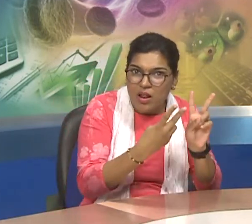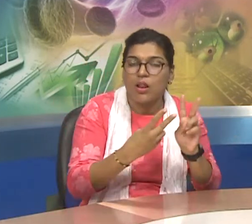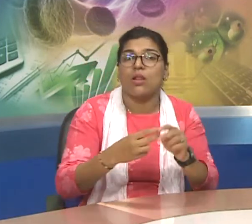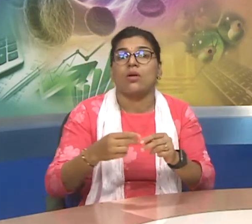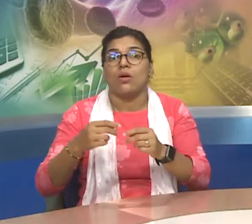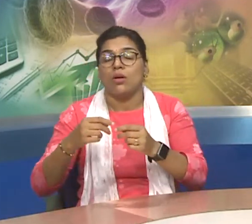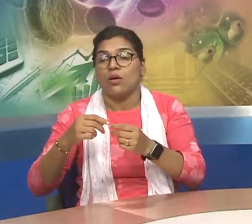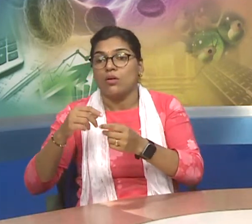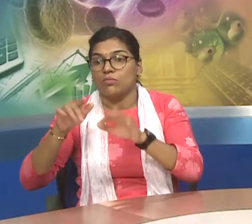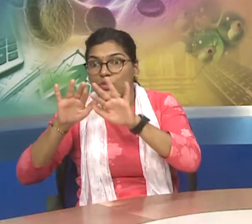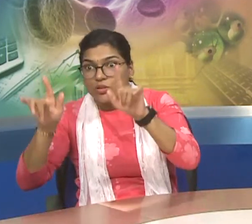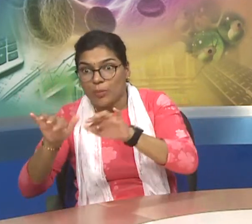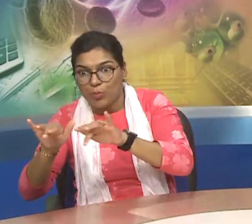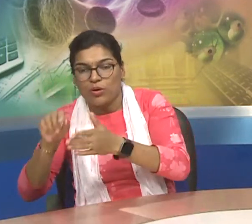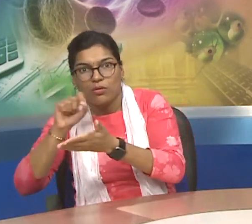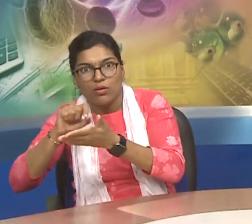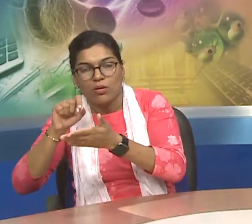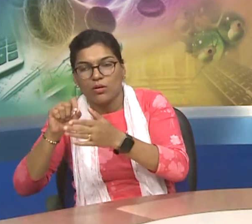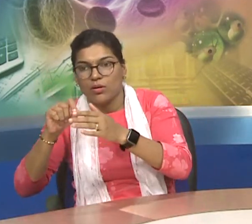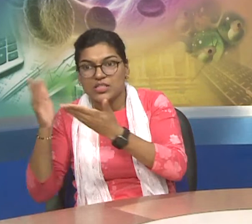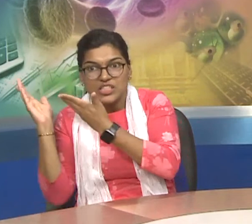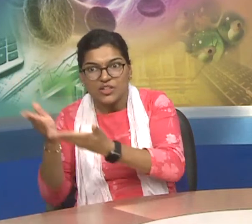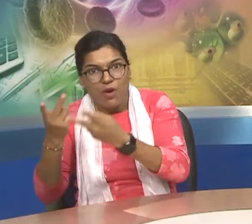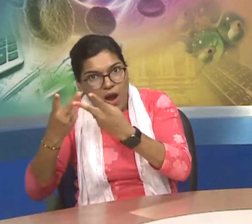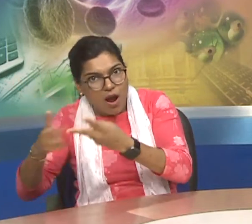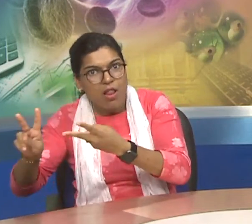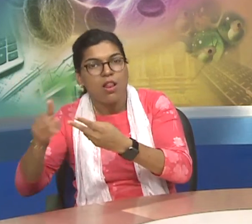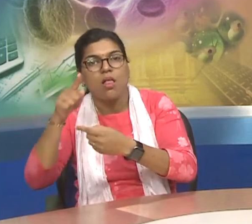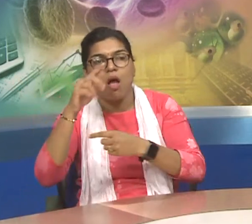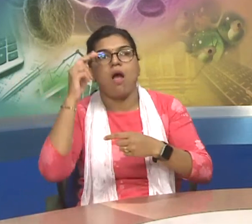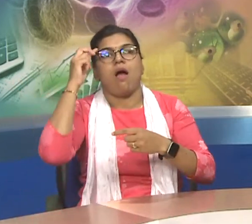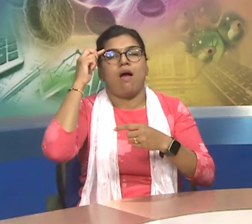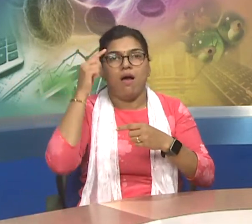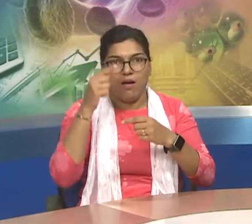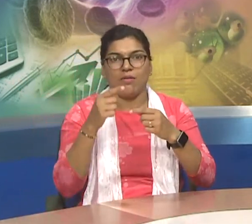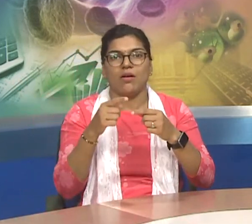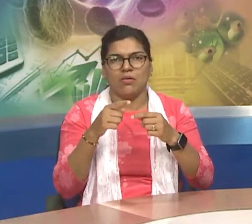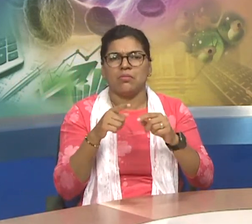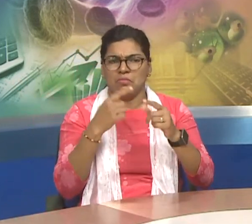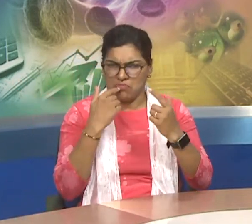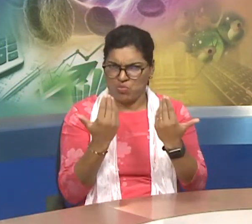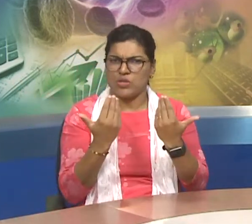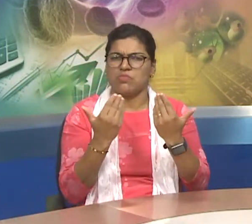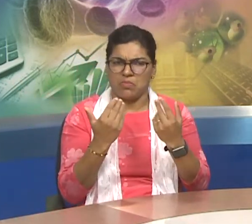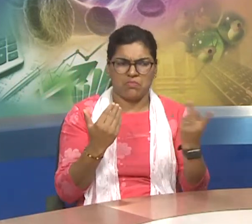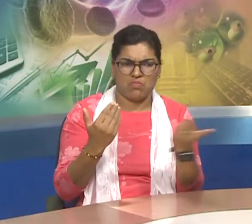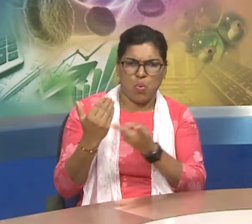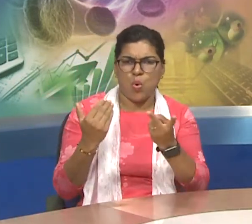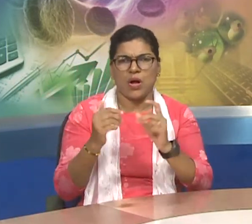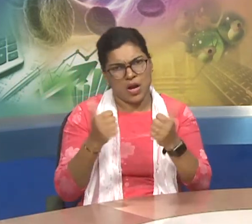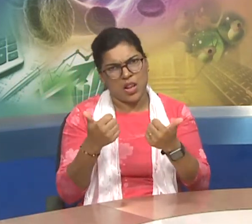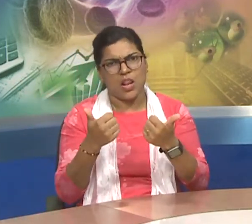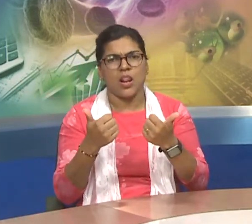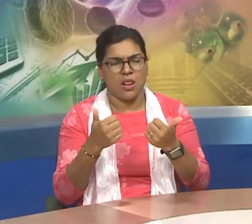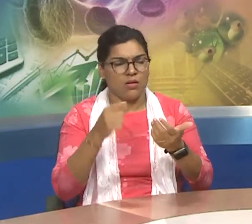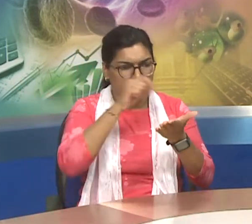hope you understood this lesson well and also learned in detail about the manual and the computerized system of library.